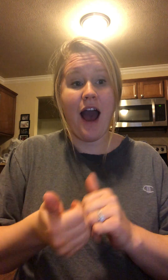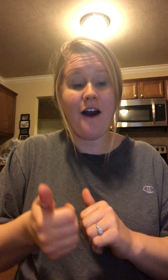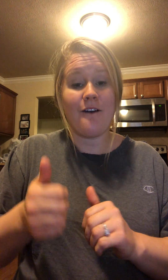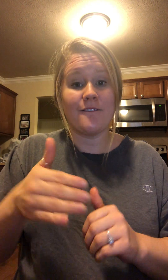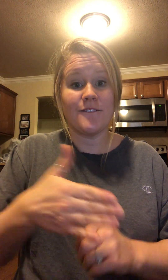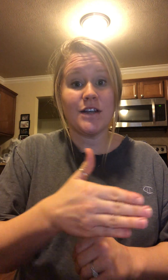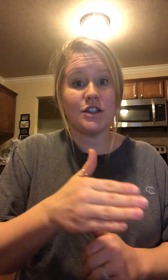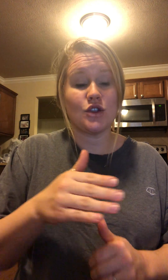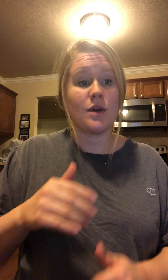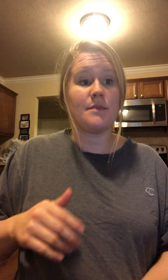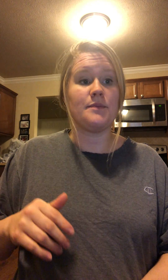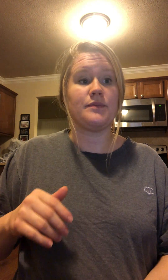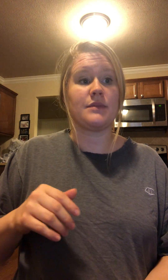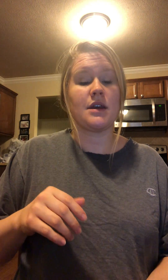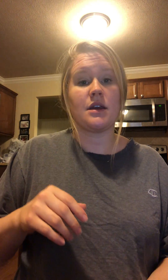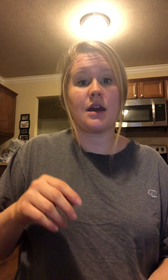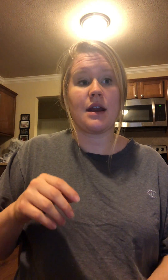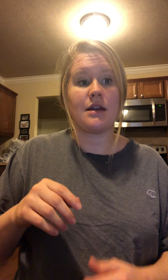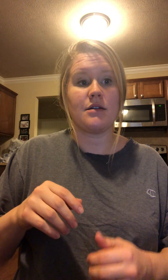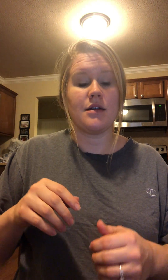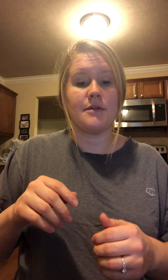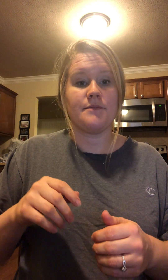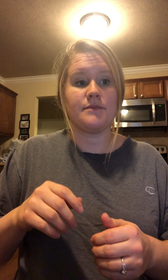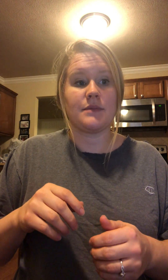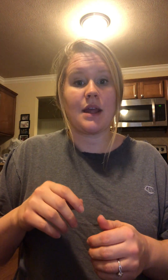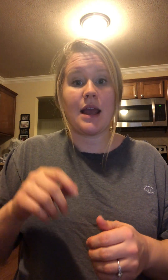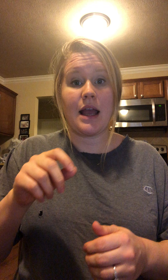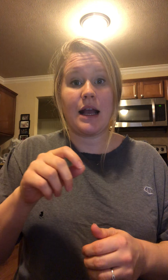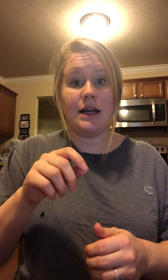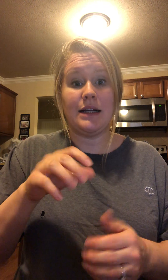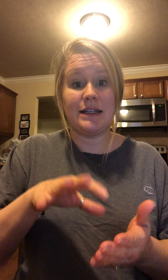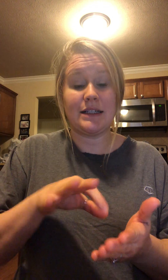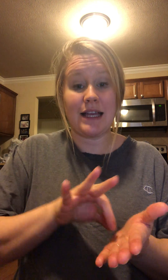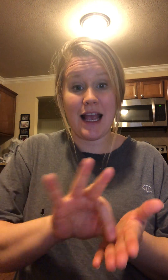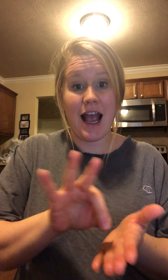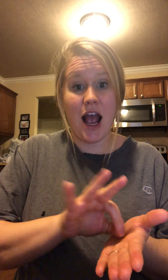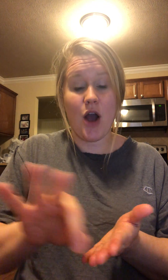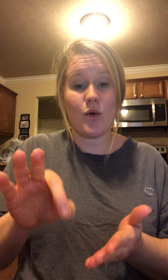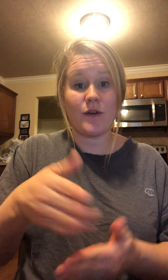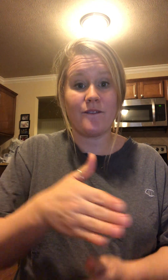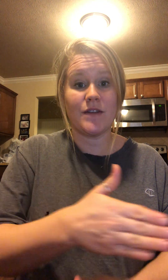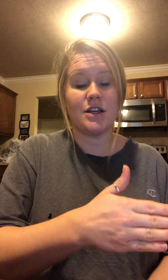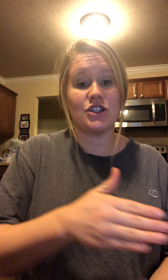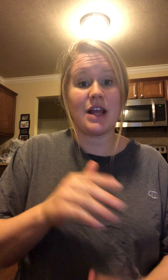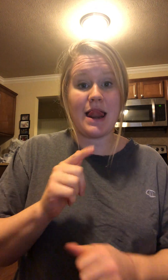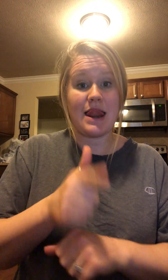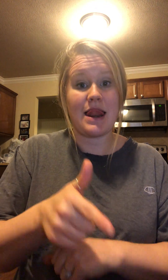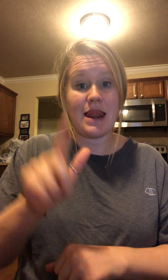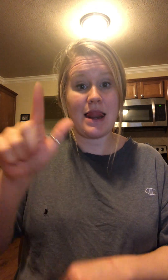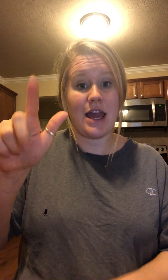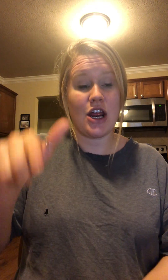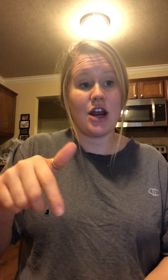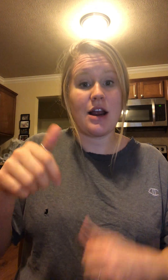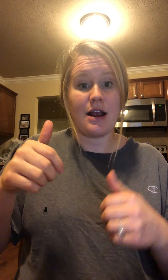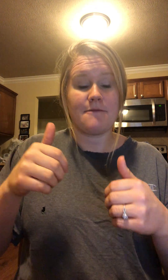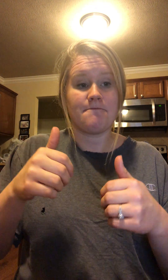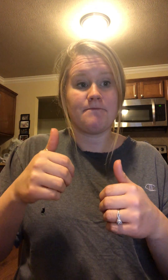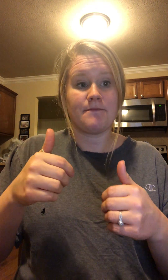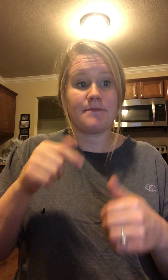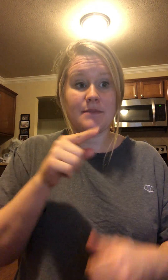fish and count them, and later have them write their own fish story. Integrated learning